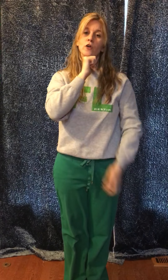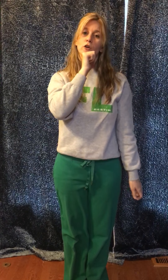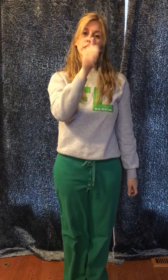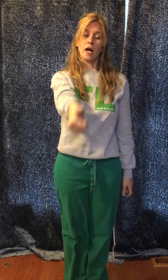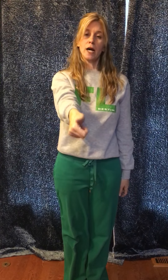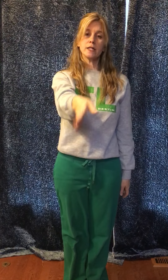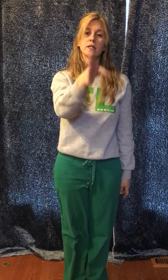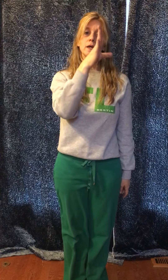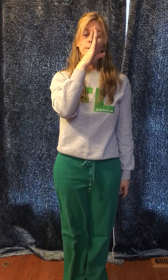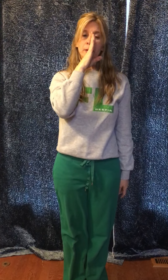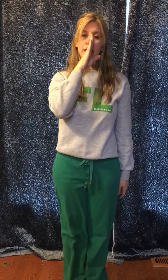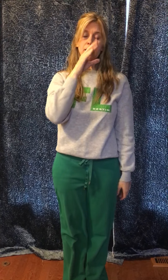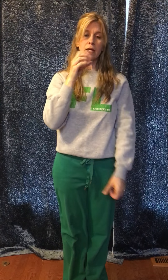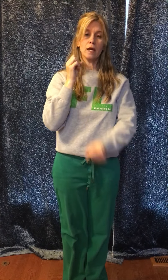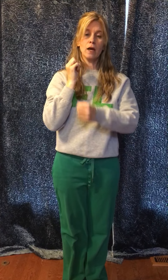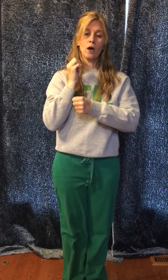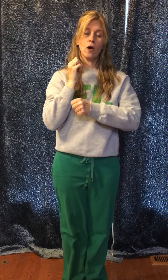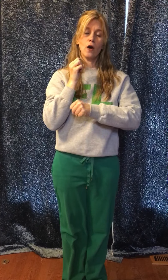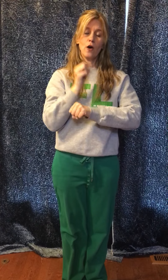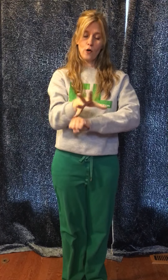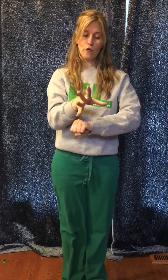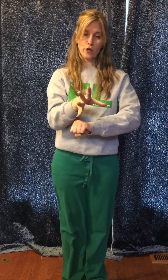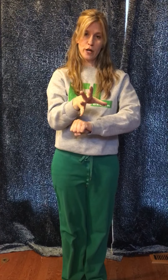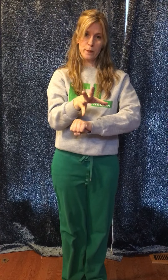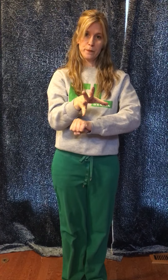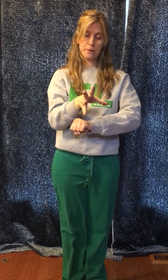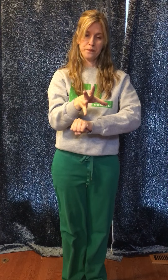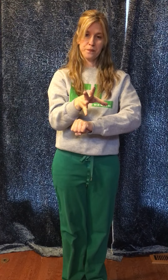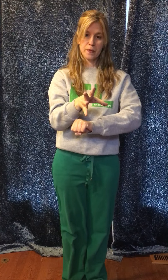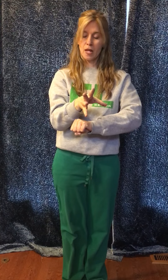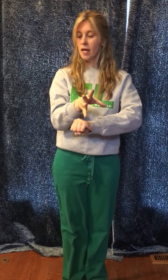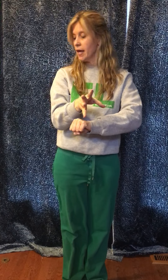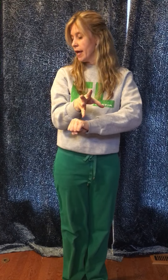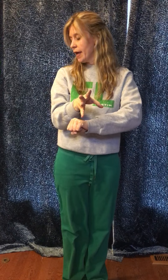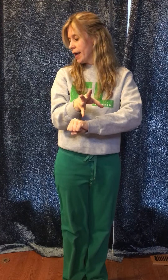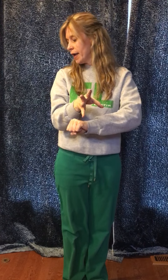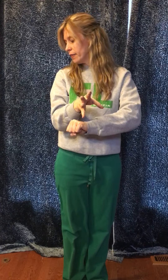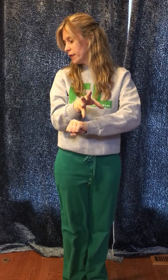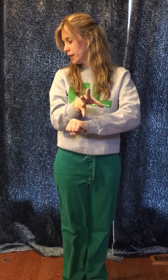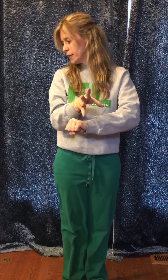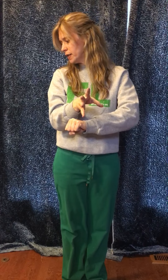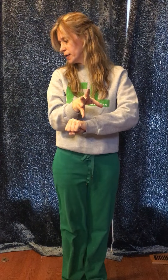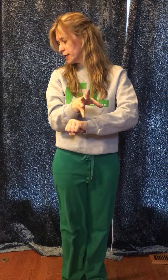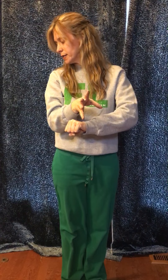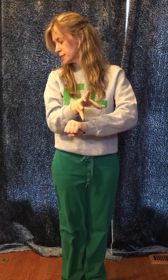could not be overcome. And then it's